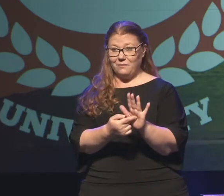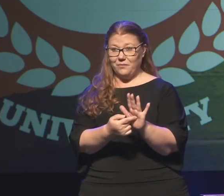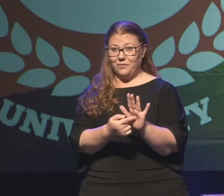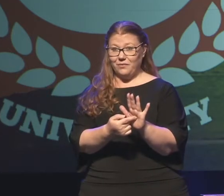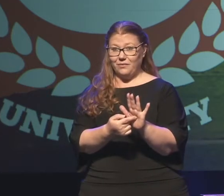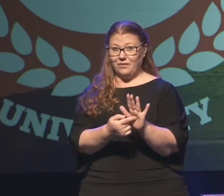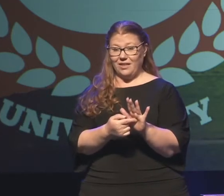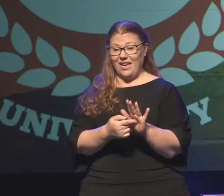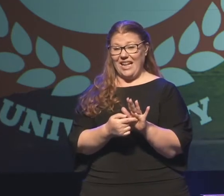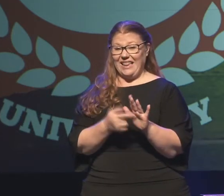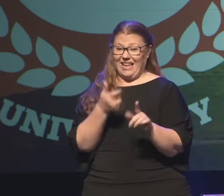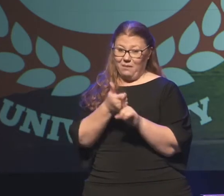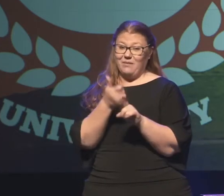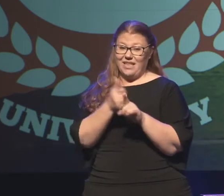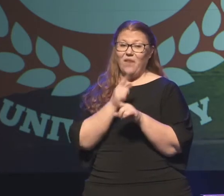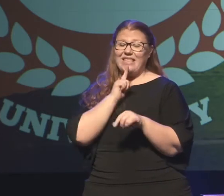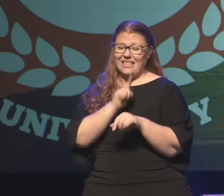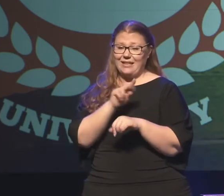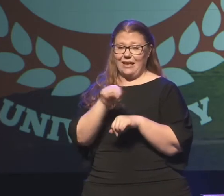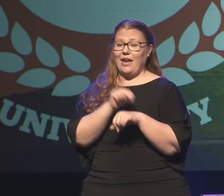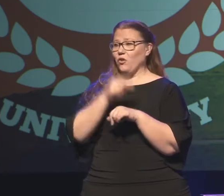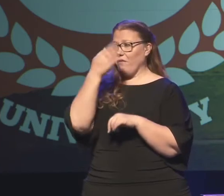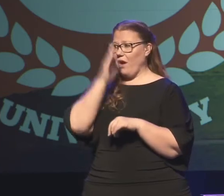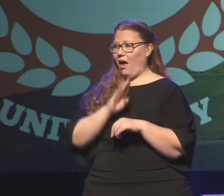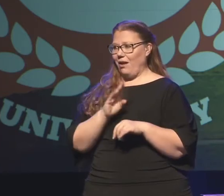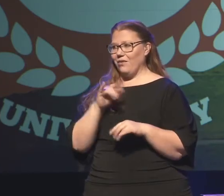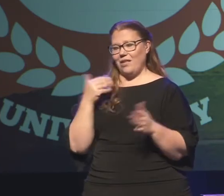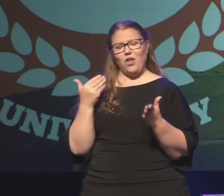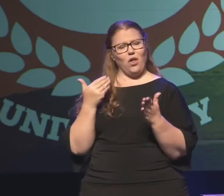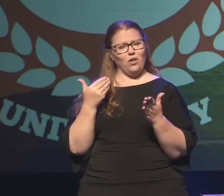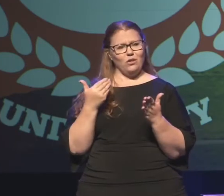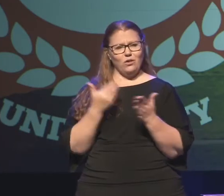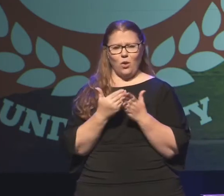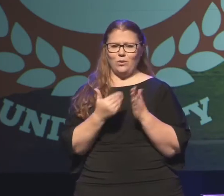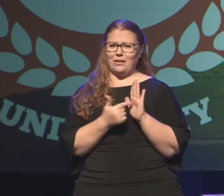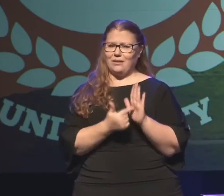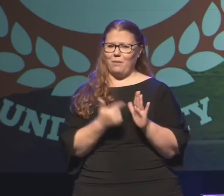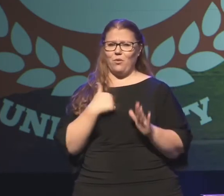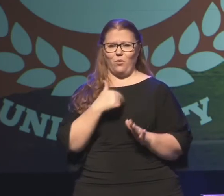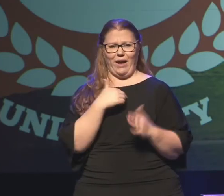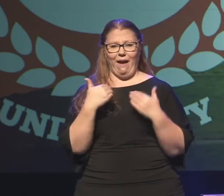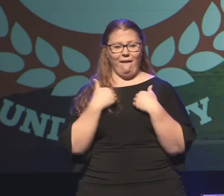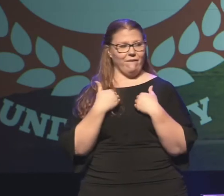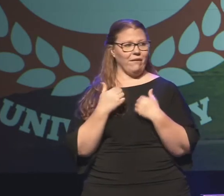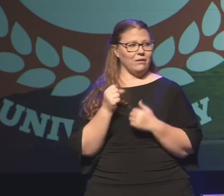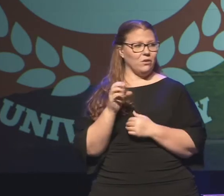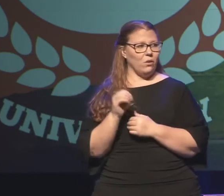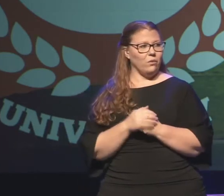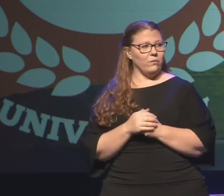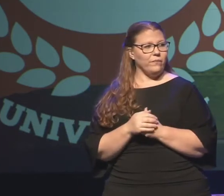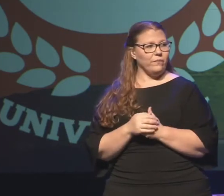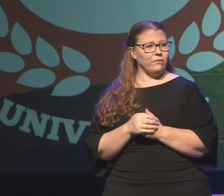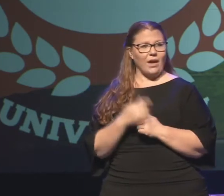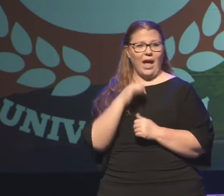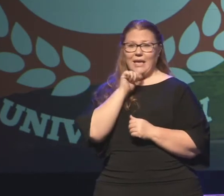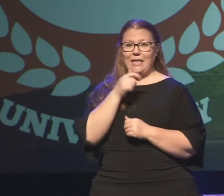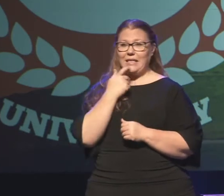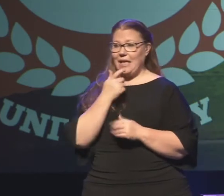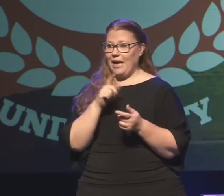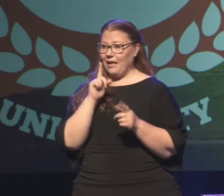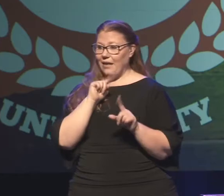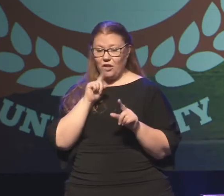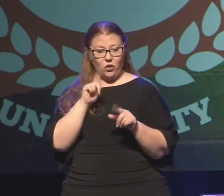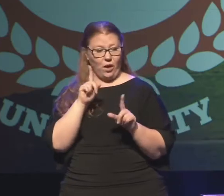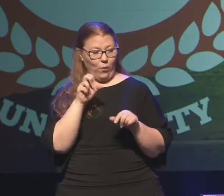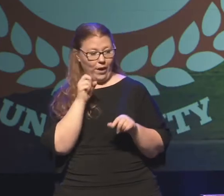of the very nature of God, as close as we have. And I didn't give him an answer, and I went